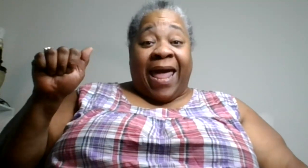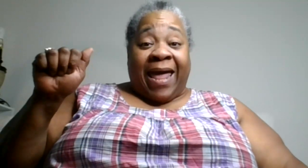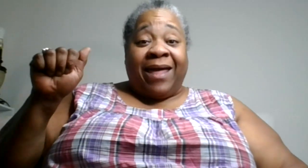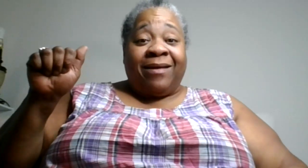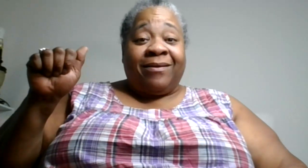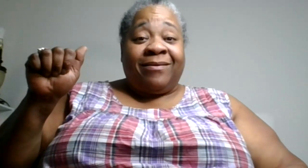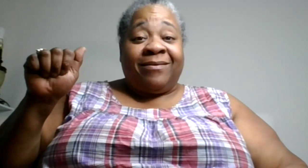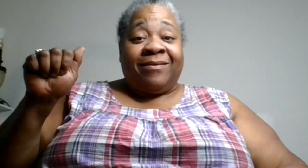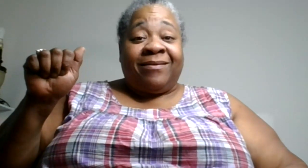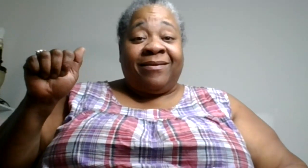A.